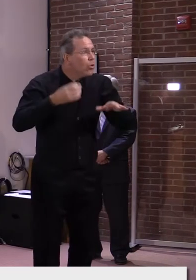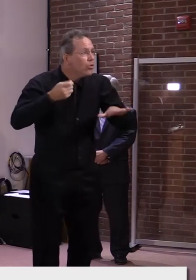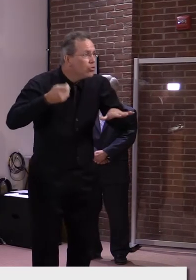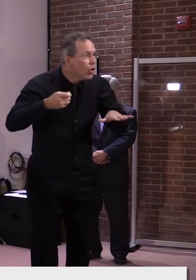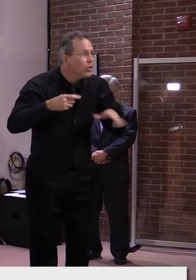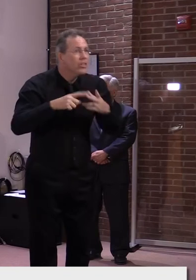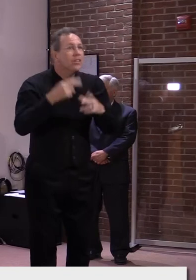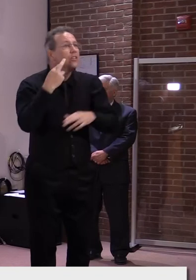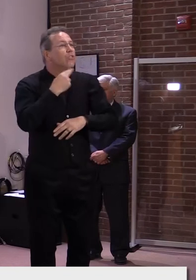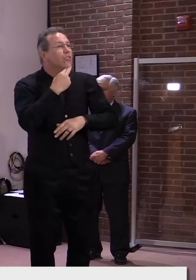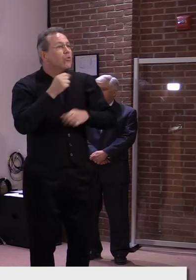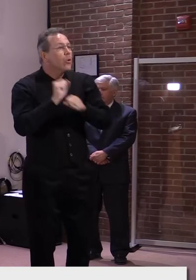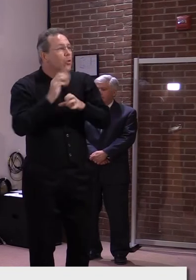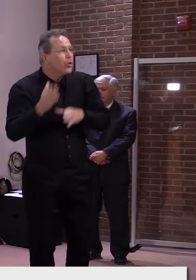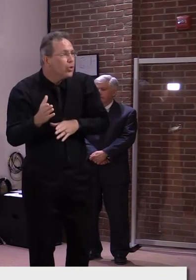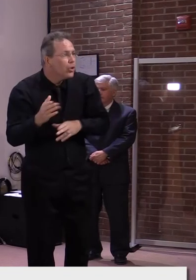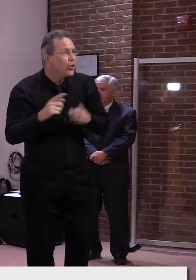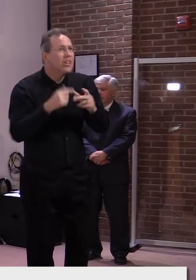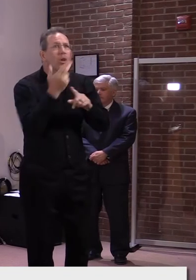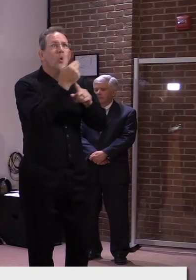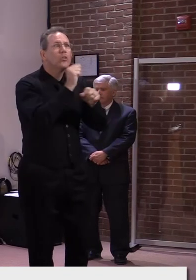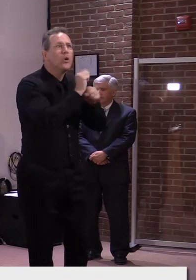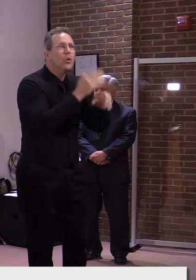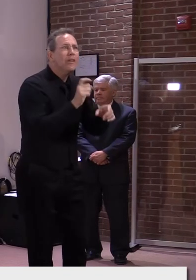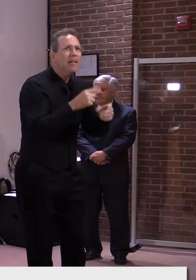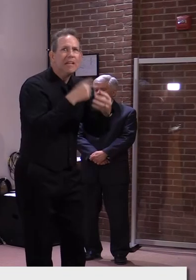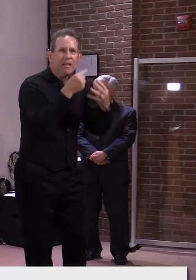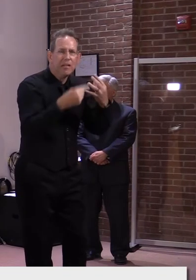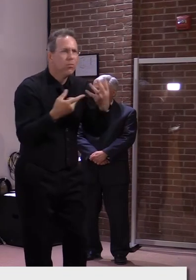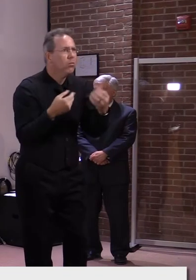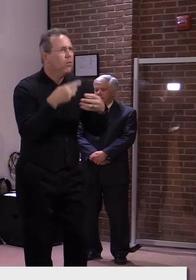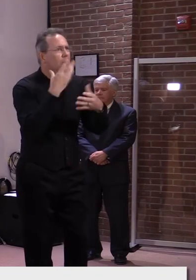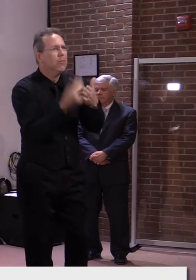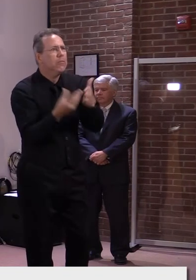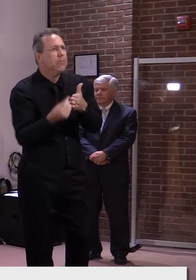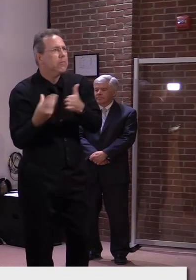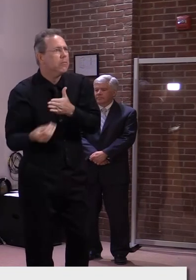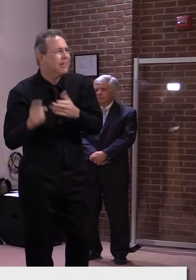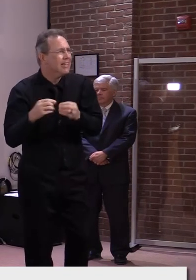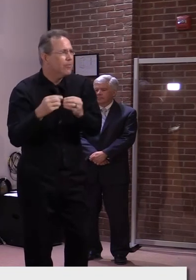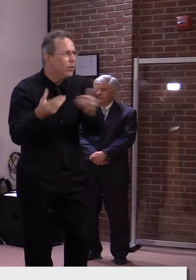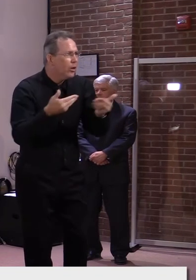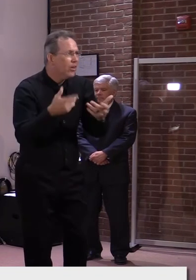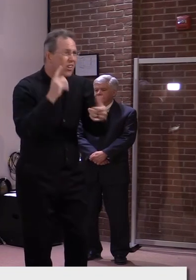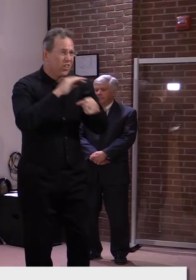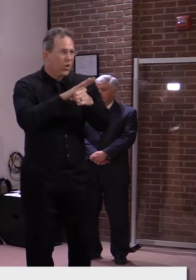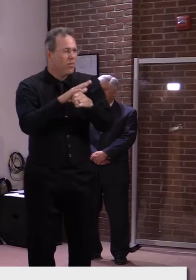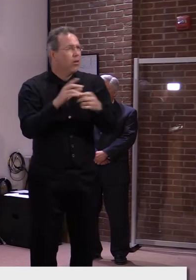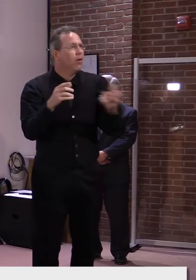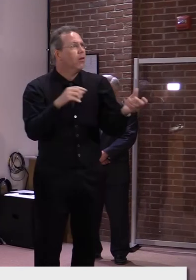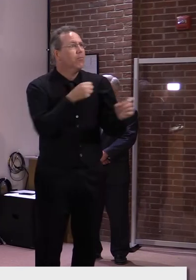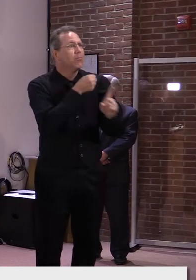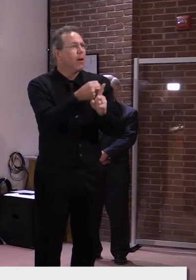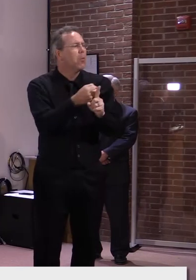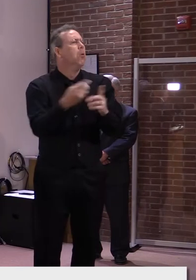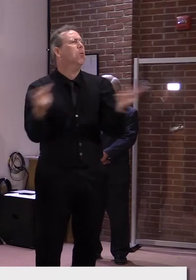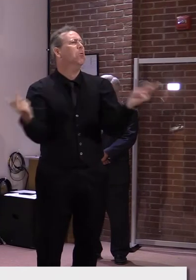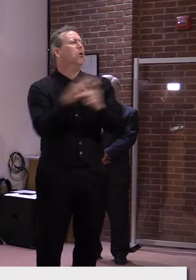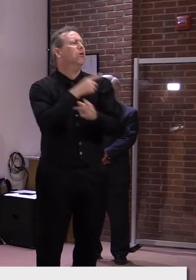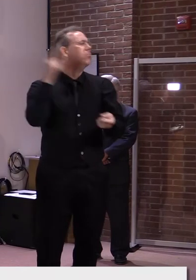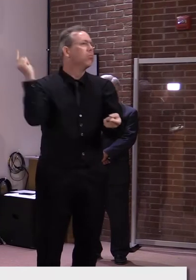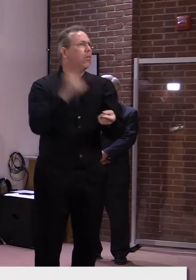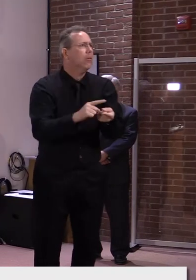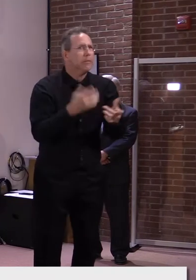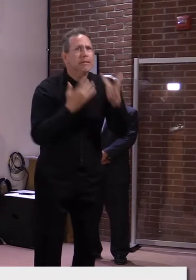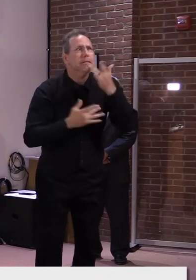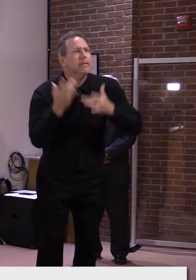pandemic hasn't made it any better. I mean, this is, and it's not just isolated to Vermont.